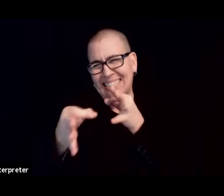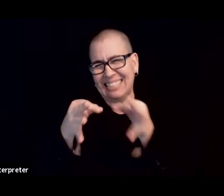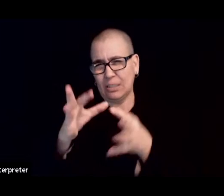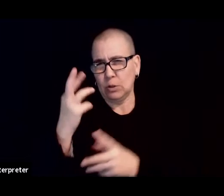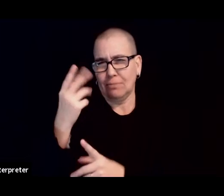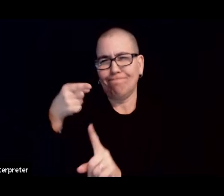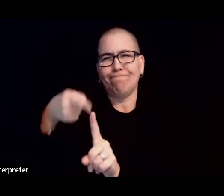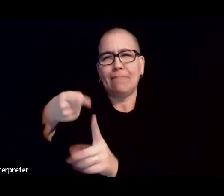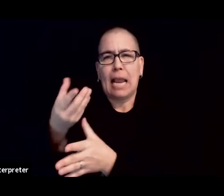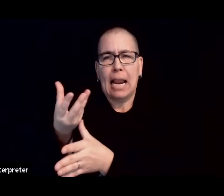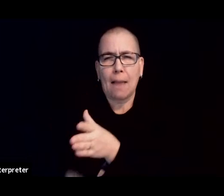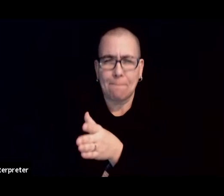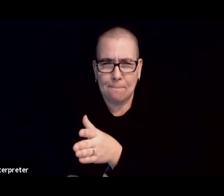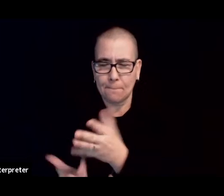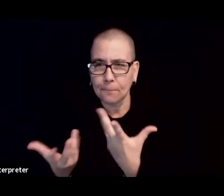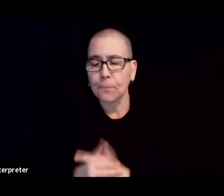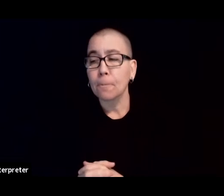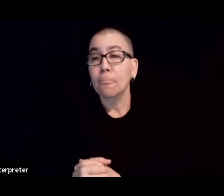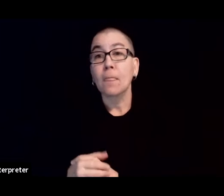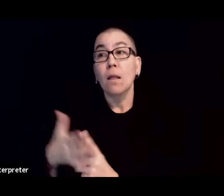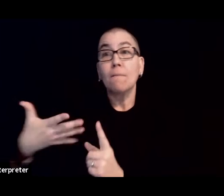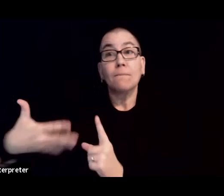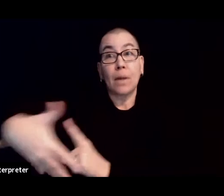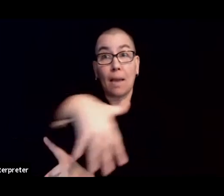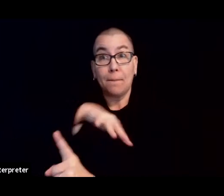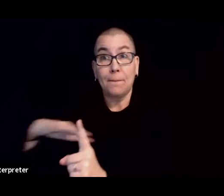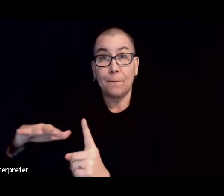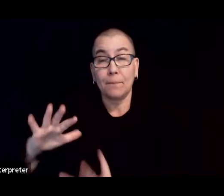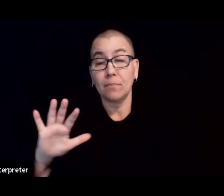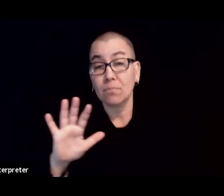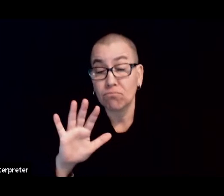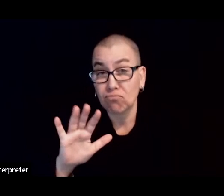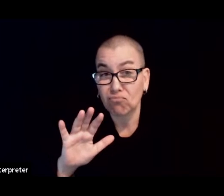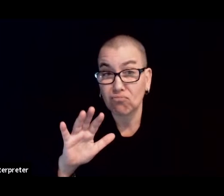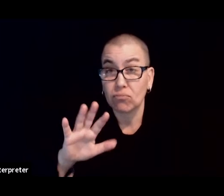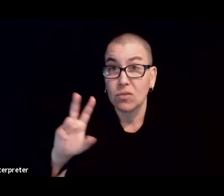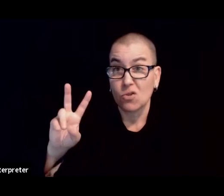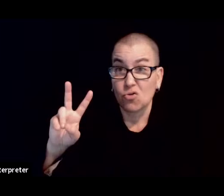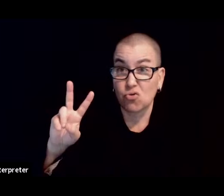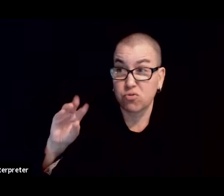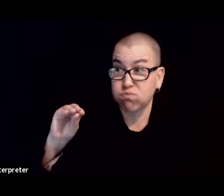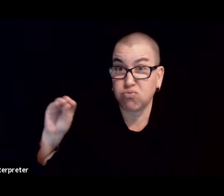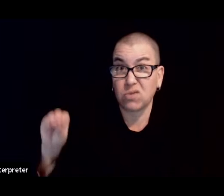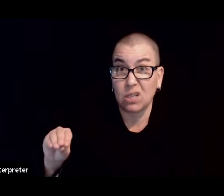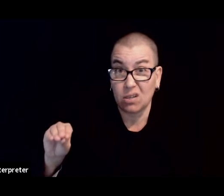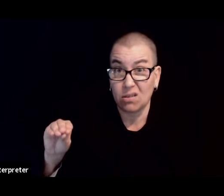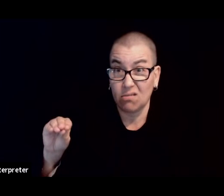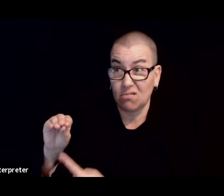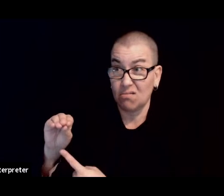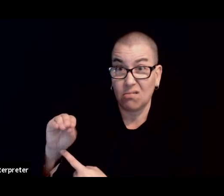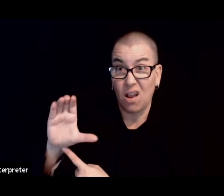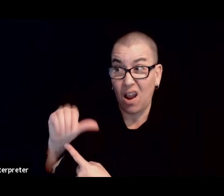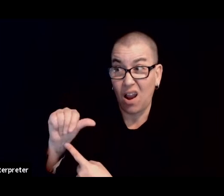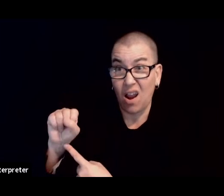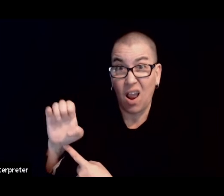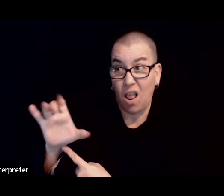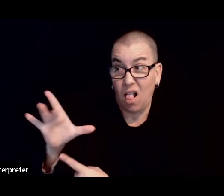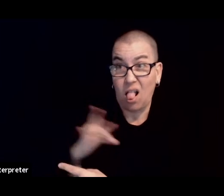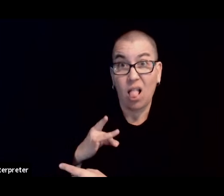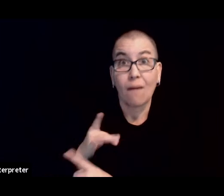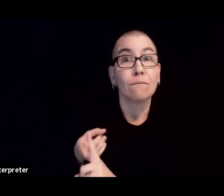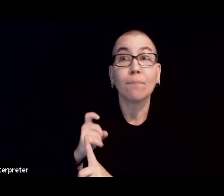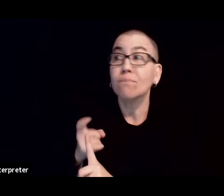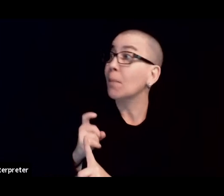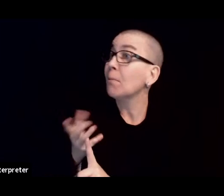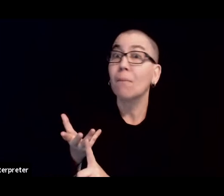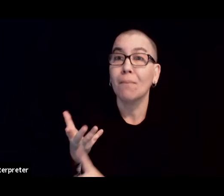that only 2% of cases have been tied to bar outbreaks. And then you'll say, yeah, but what we're really concerned about is not just those